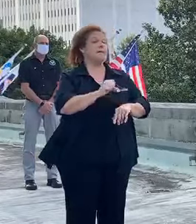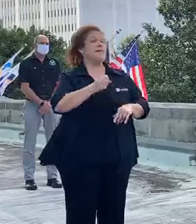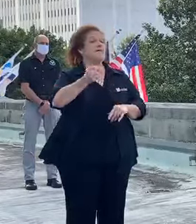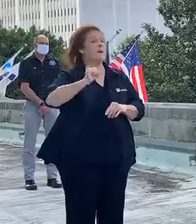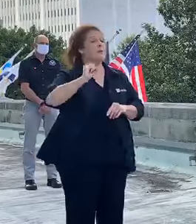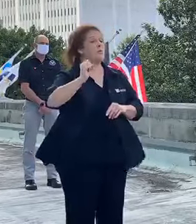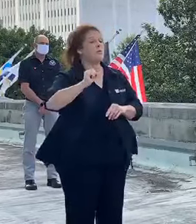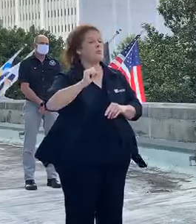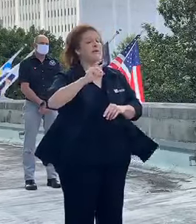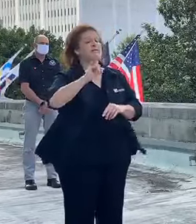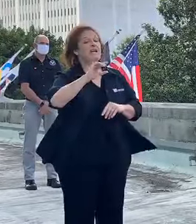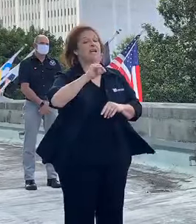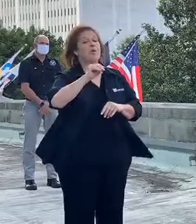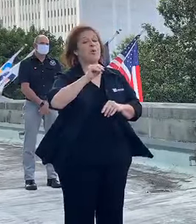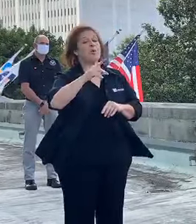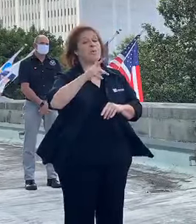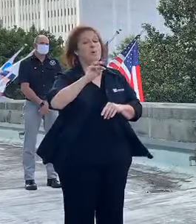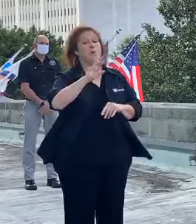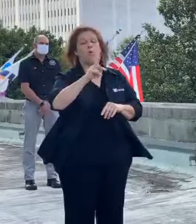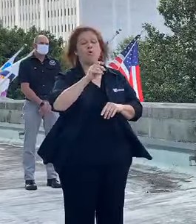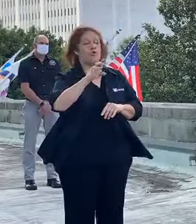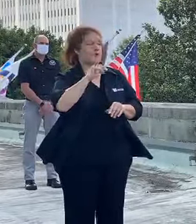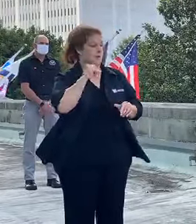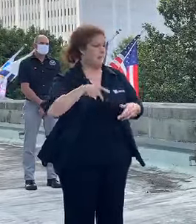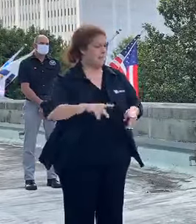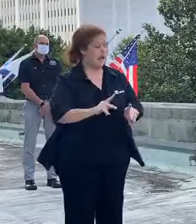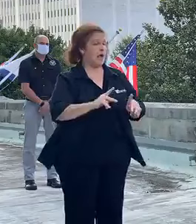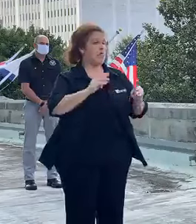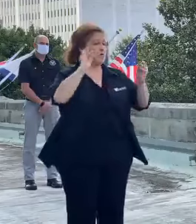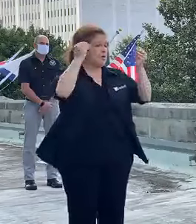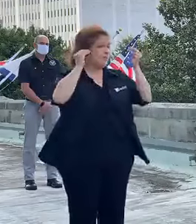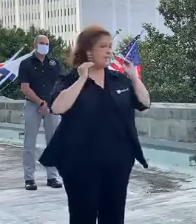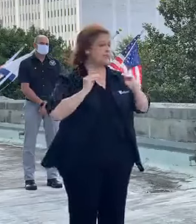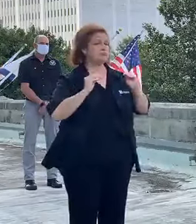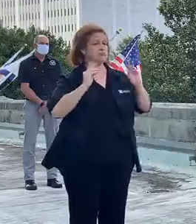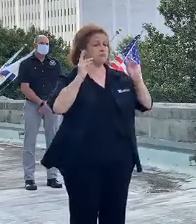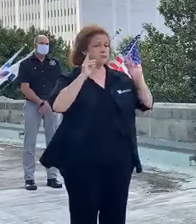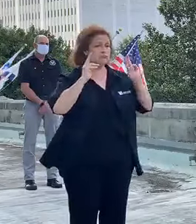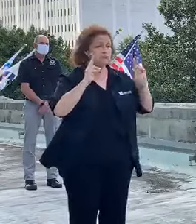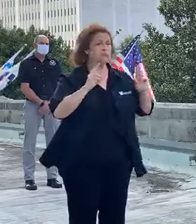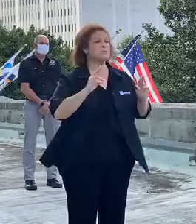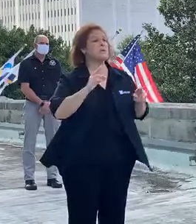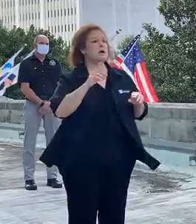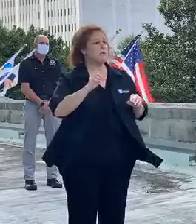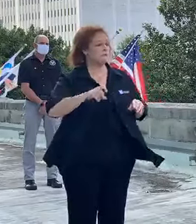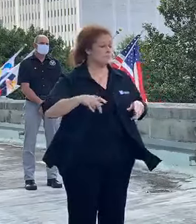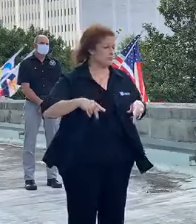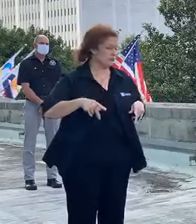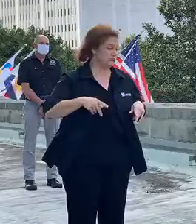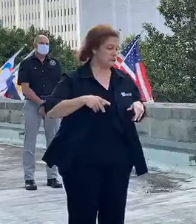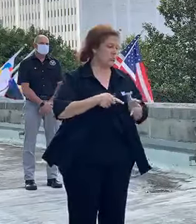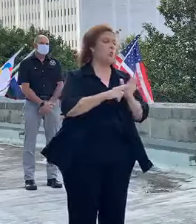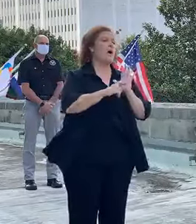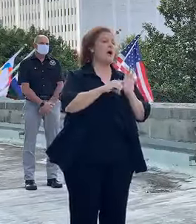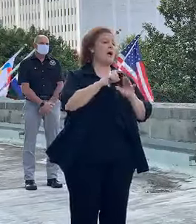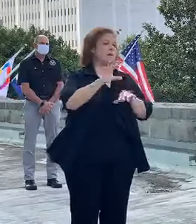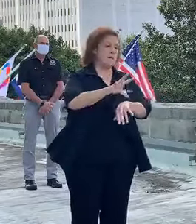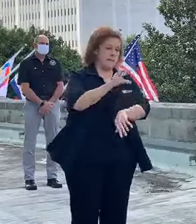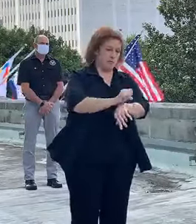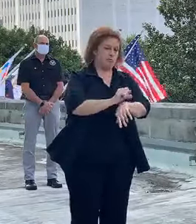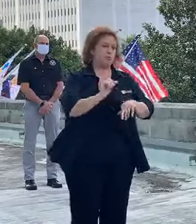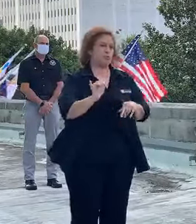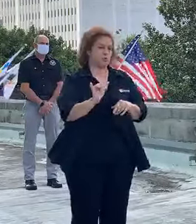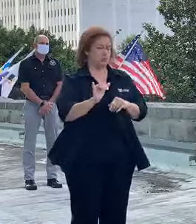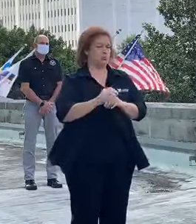will not be allowed. Beauty salons, barber shops will also be required to utilize a reservation or appointment